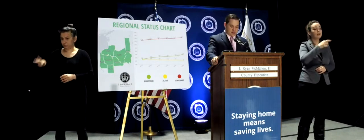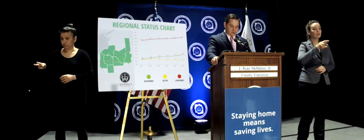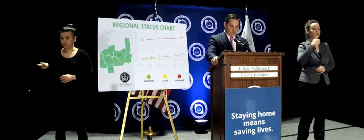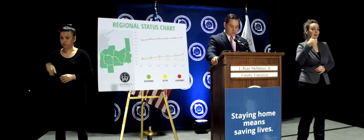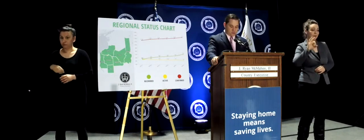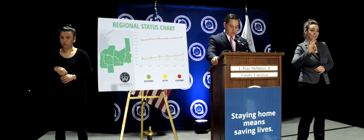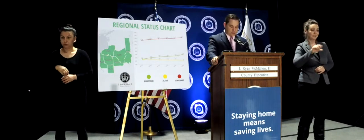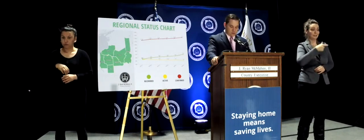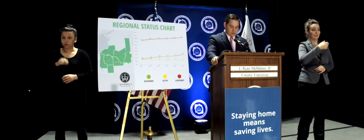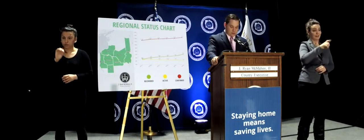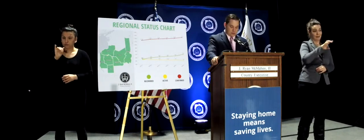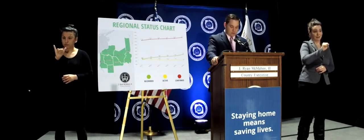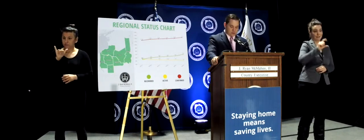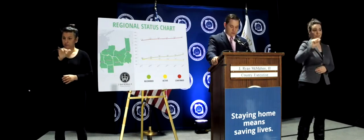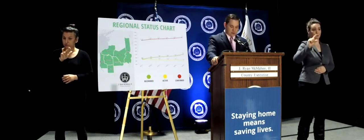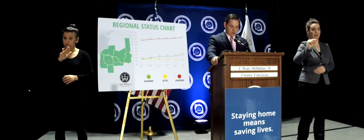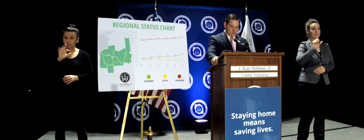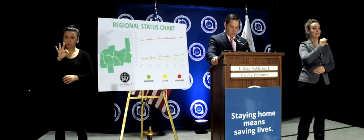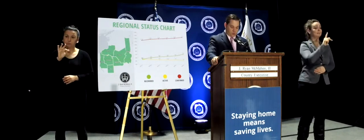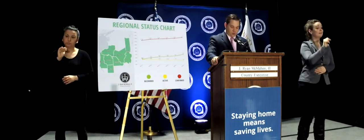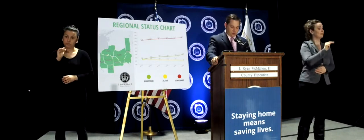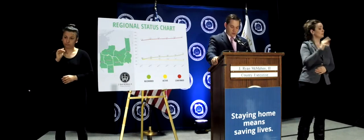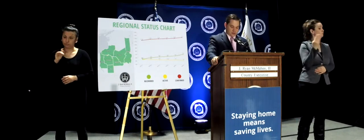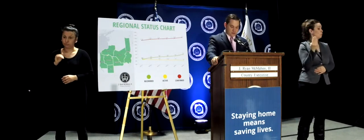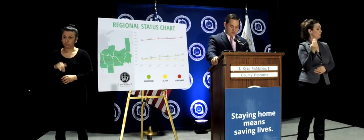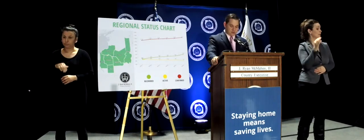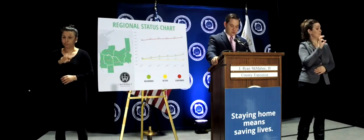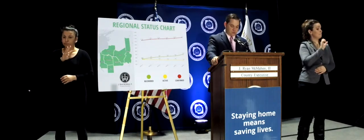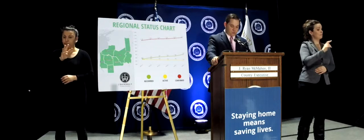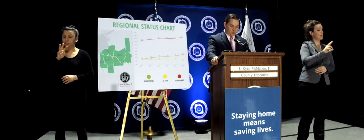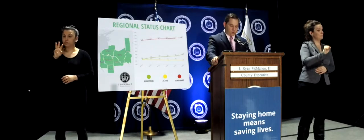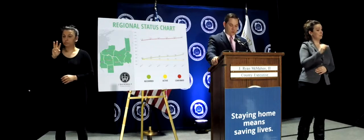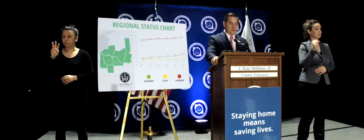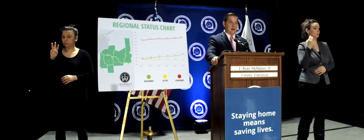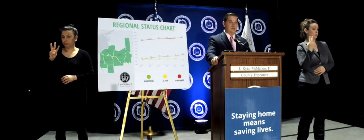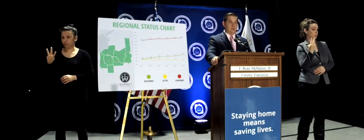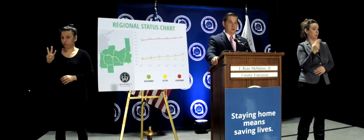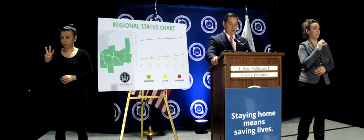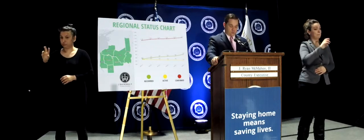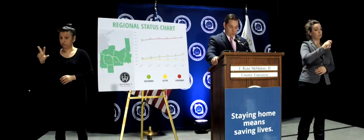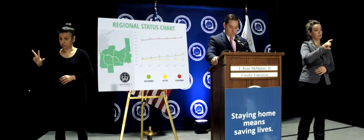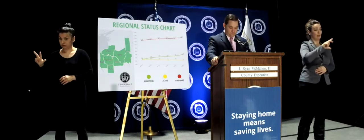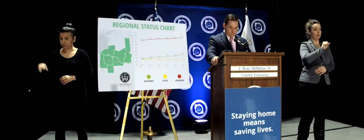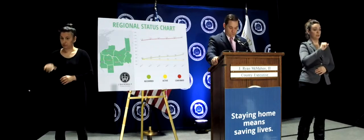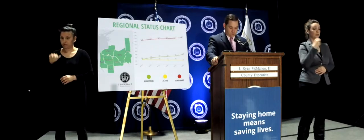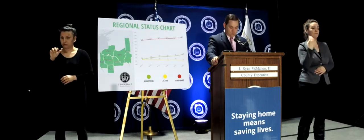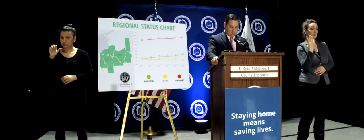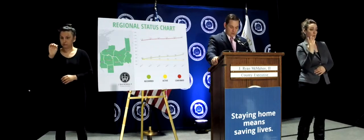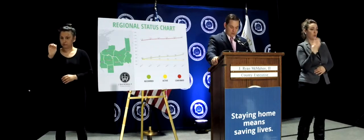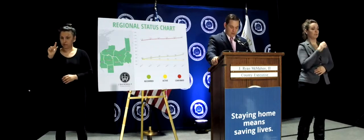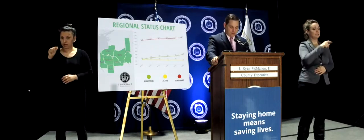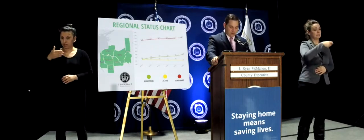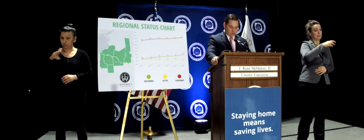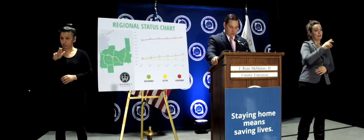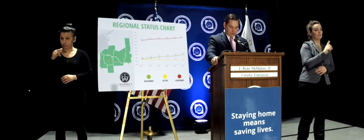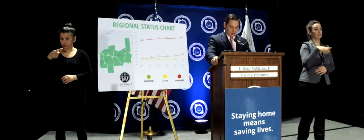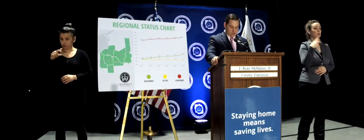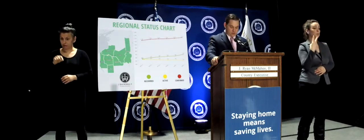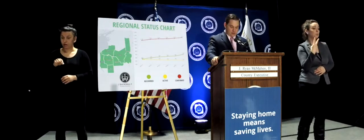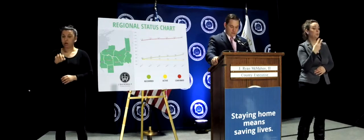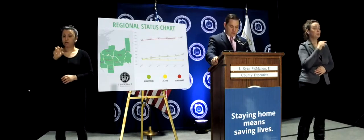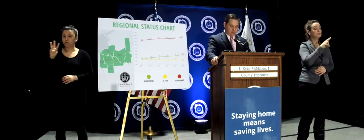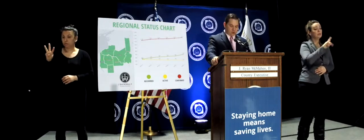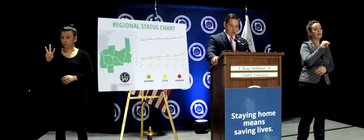of Skaneateles, 14. Town of Marcellus, 4. Town of Atisco, 4. Town of Van Buren, 4. Town of Lafayette,